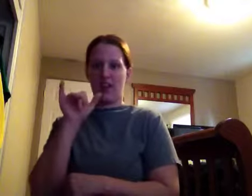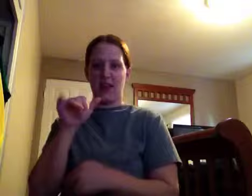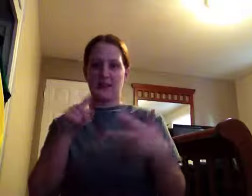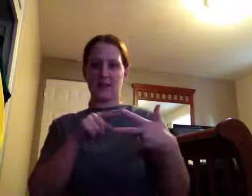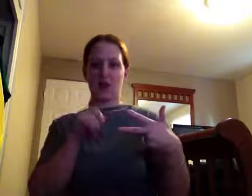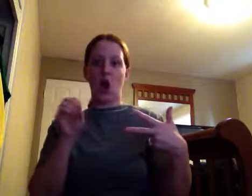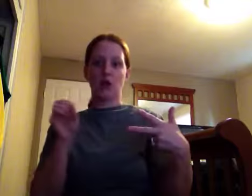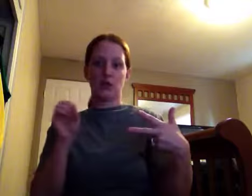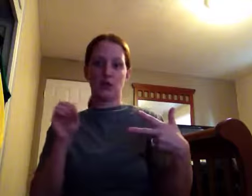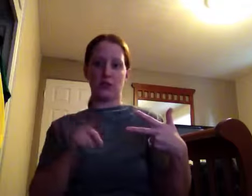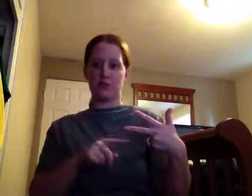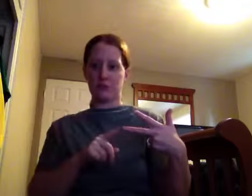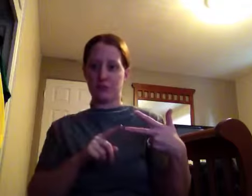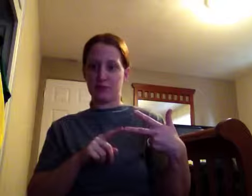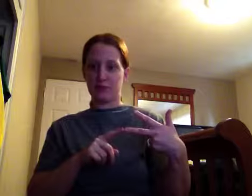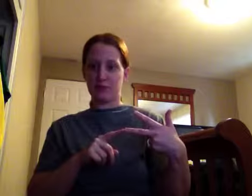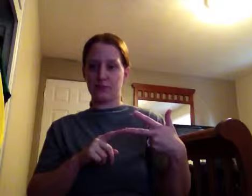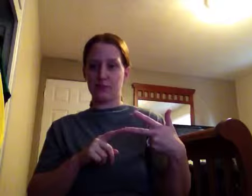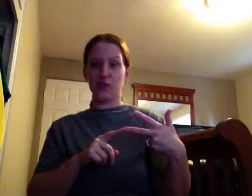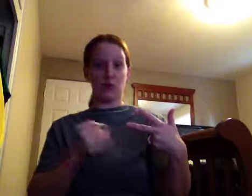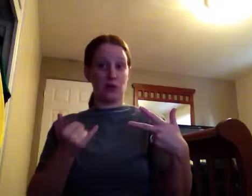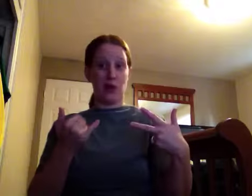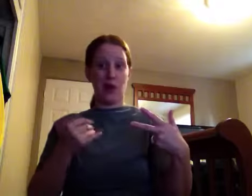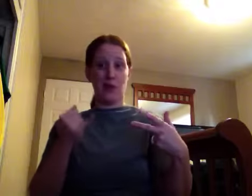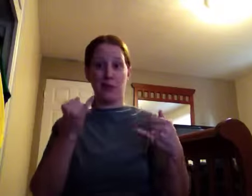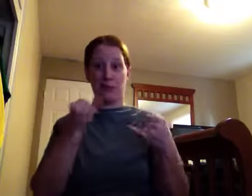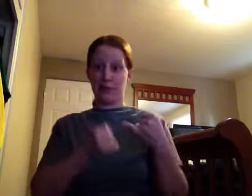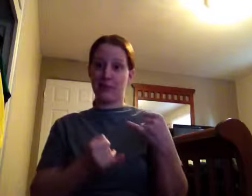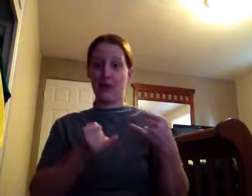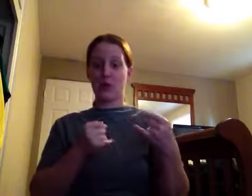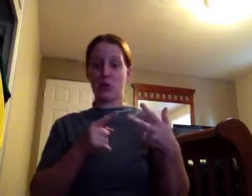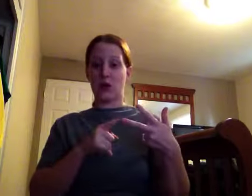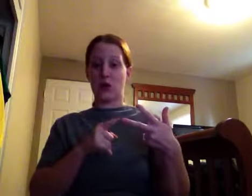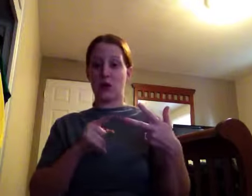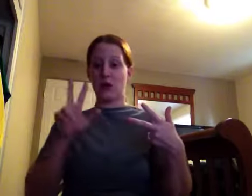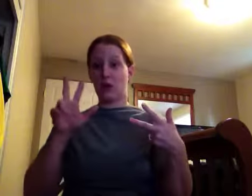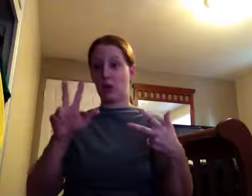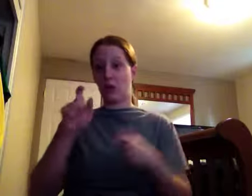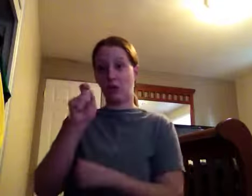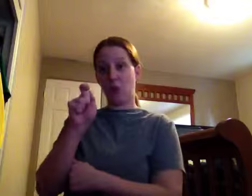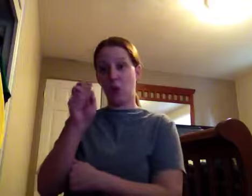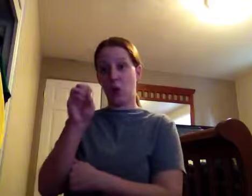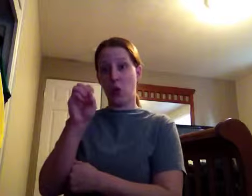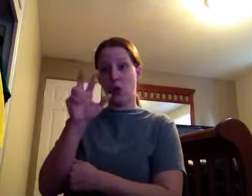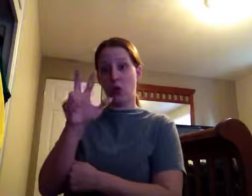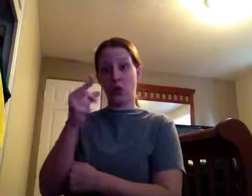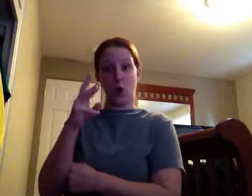Okay? And how do I do my last part? Well, it takes 3.03 grams of hydrogen over